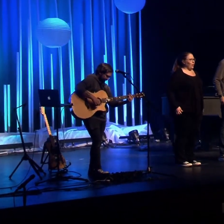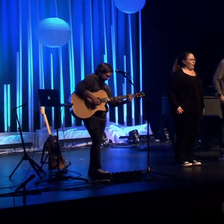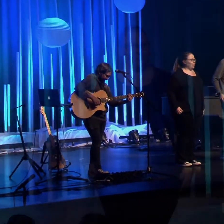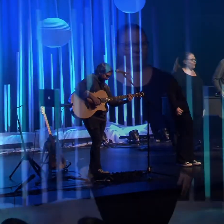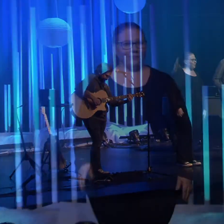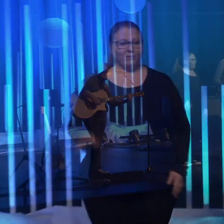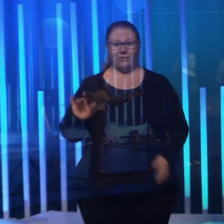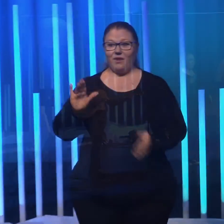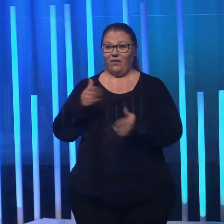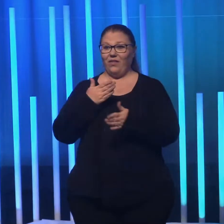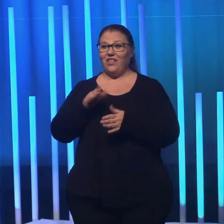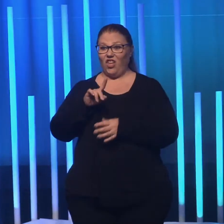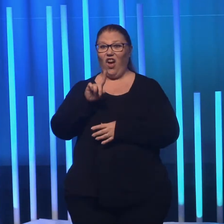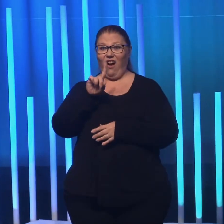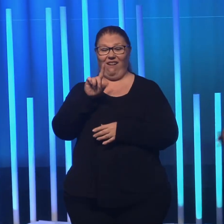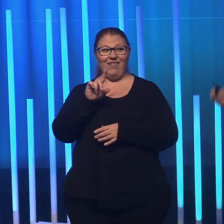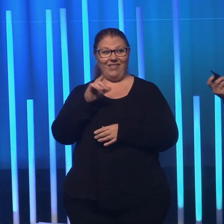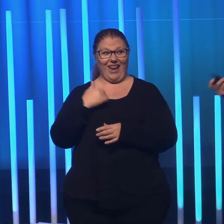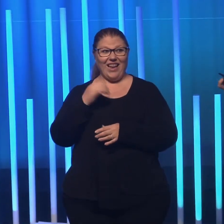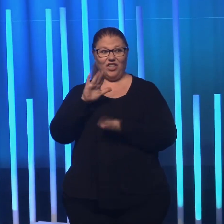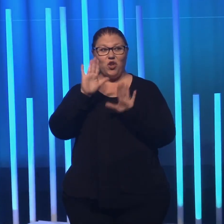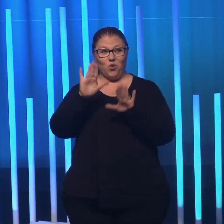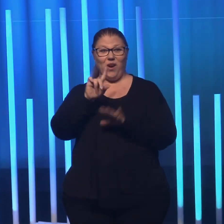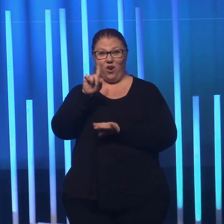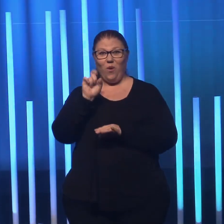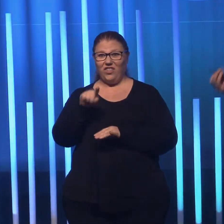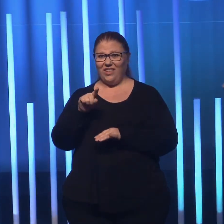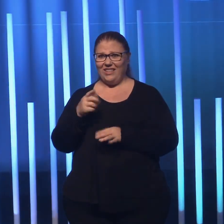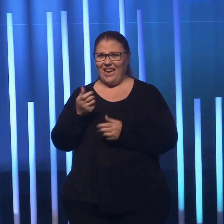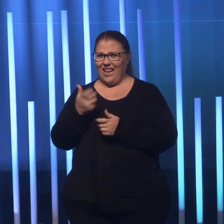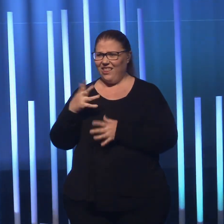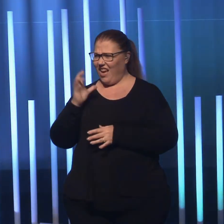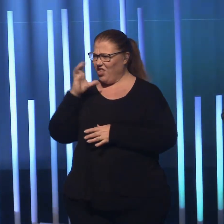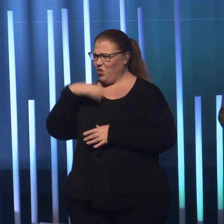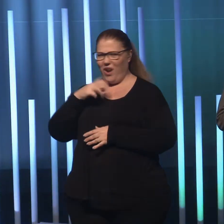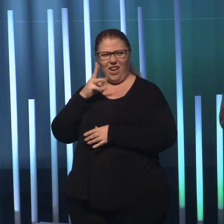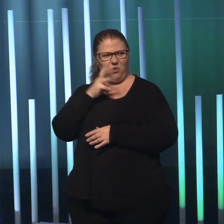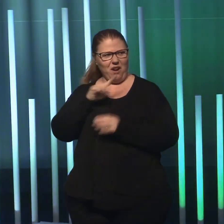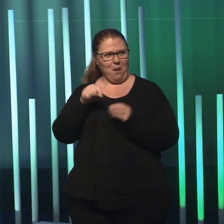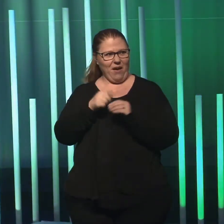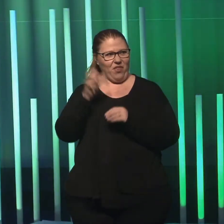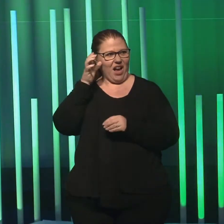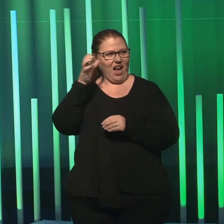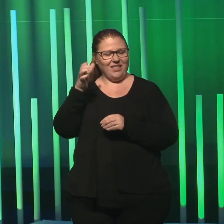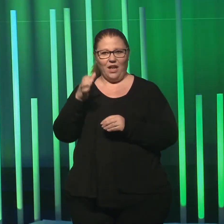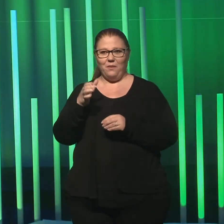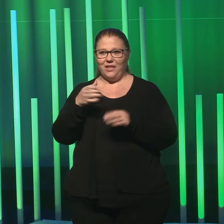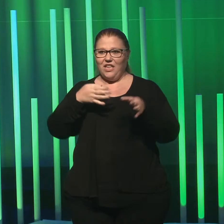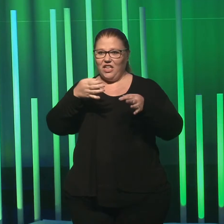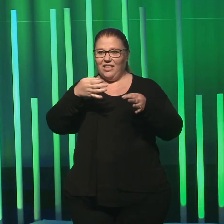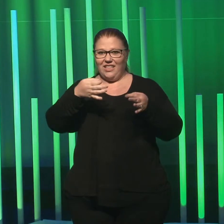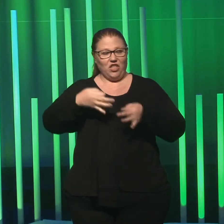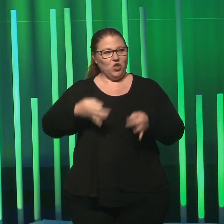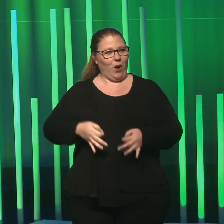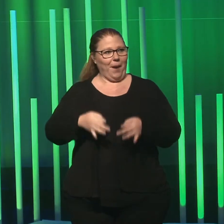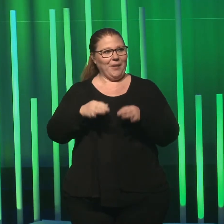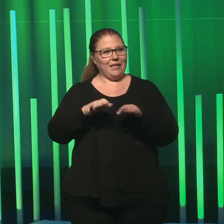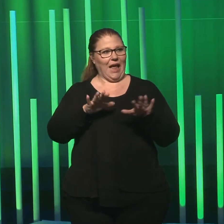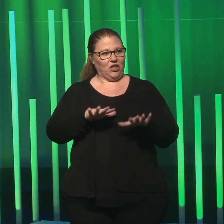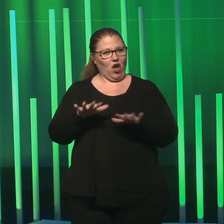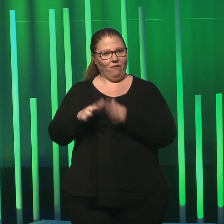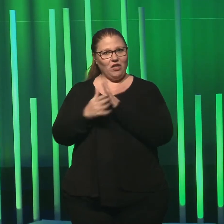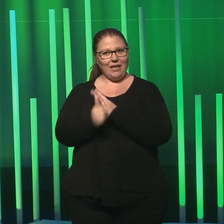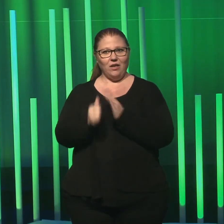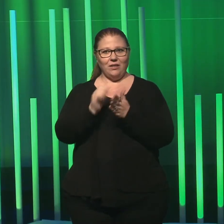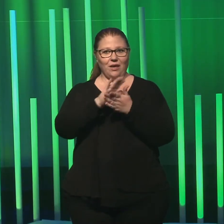That song asks a great question of us. Is there really anything funny about these concepts that sometimes are described as kind of softer skills? Peace, love, and